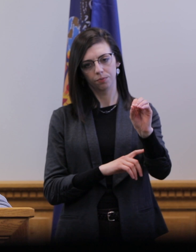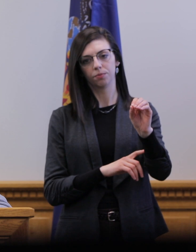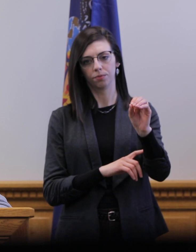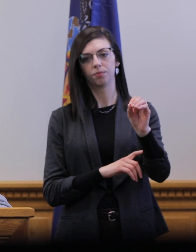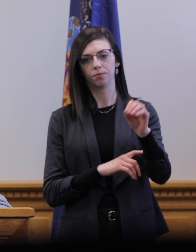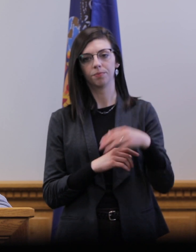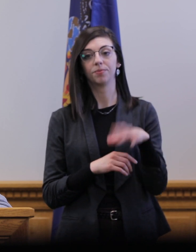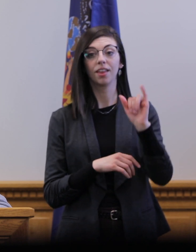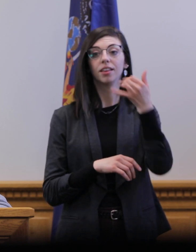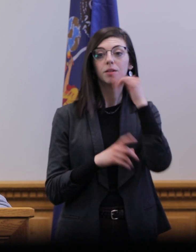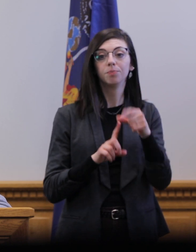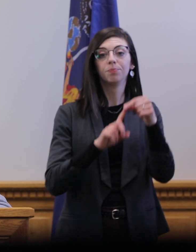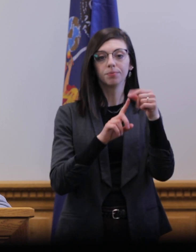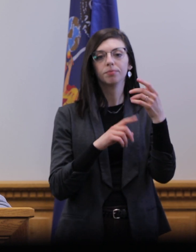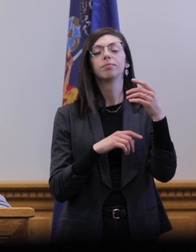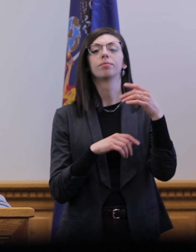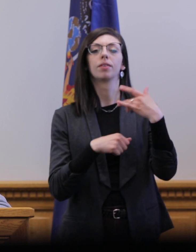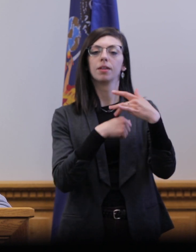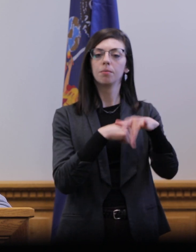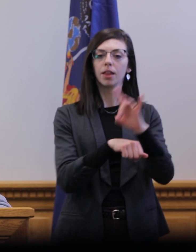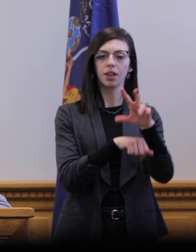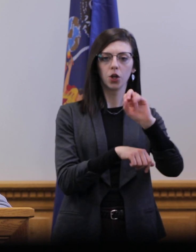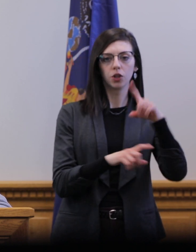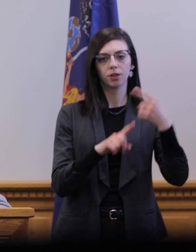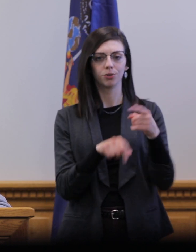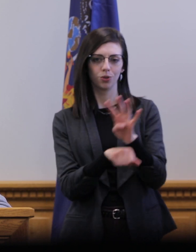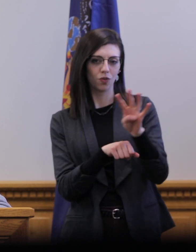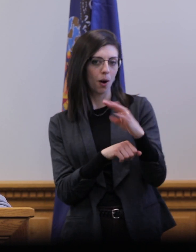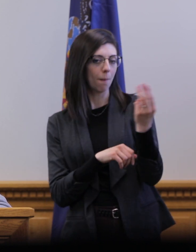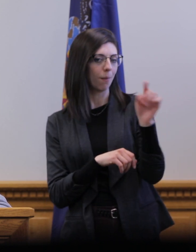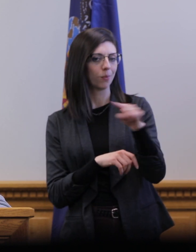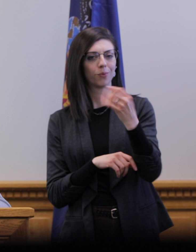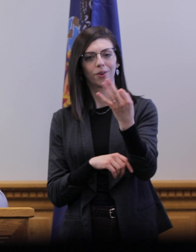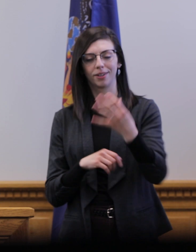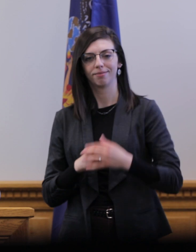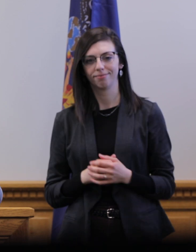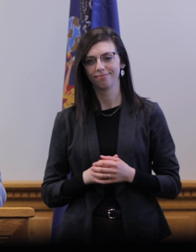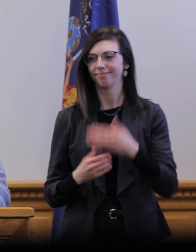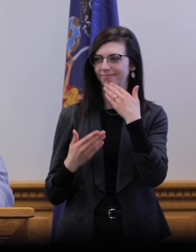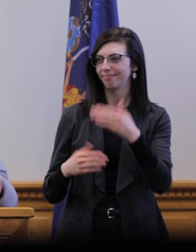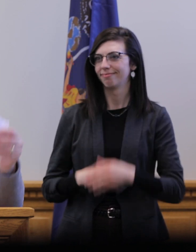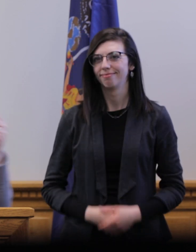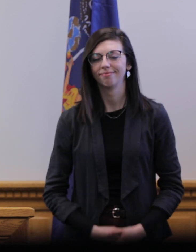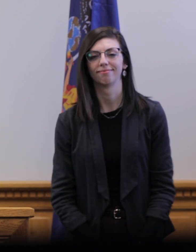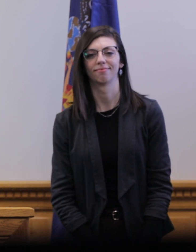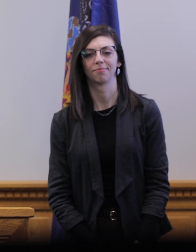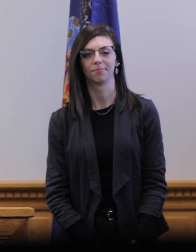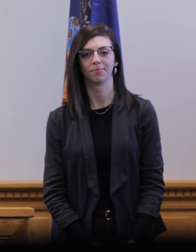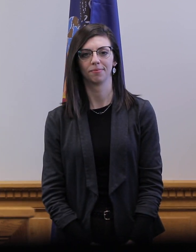315-349-3330. The hotline is open from 8:30 a.m. to 4 p.m. Monday through Friday. Thanks.